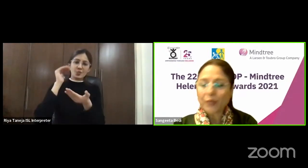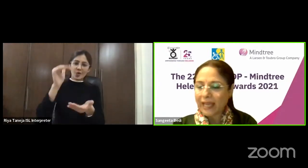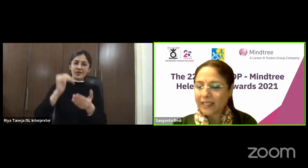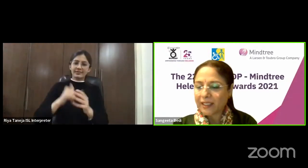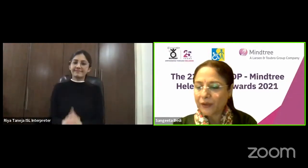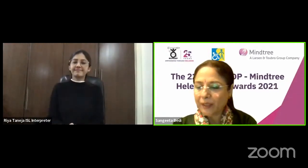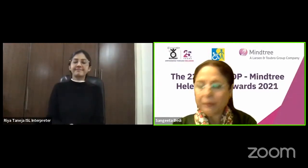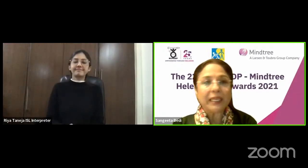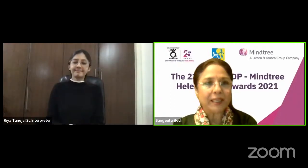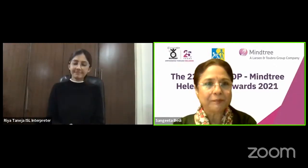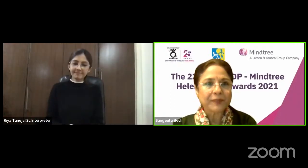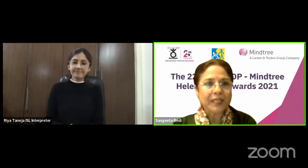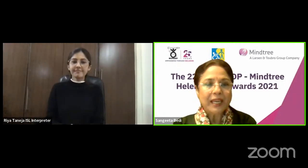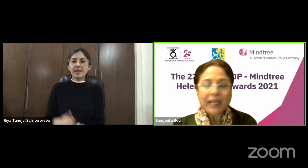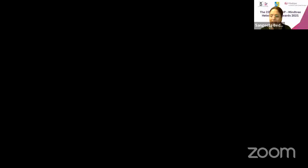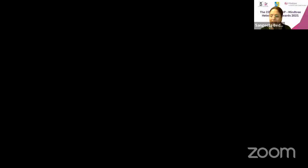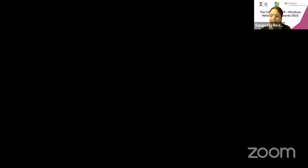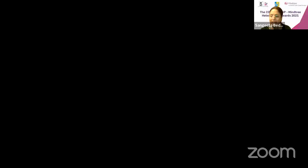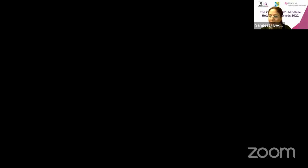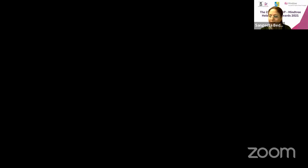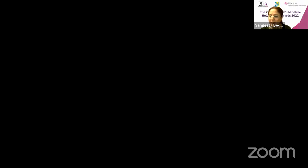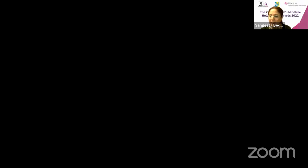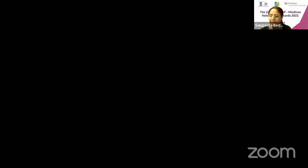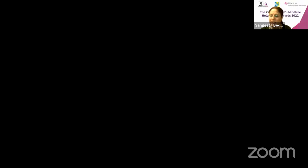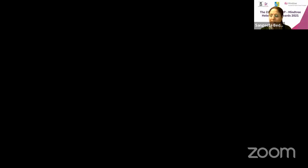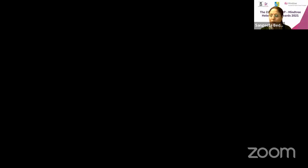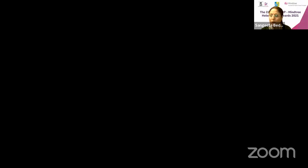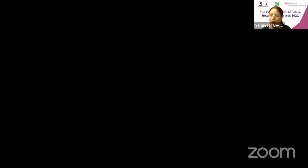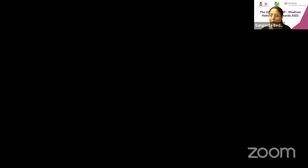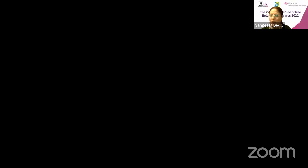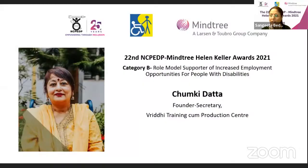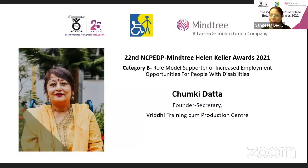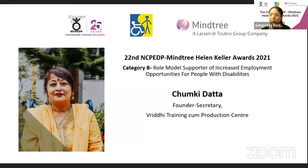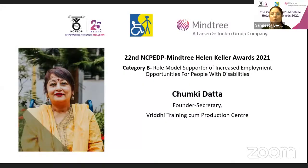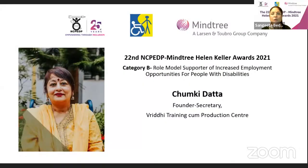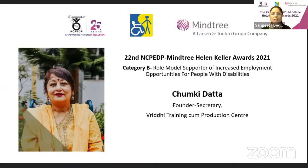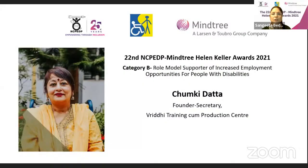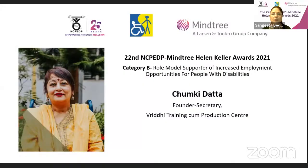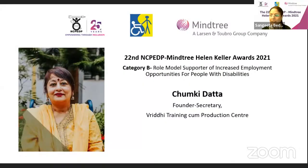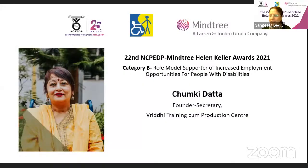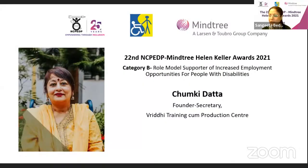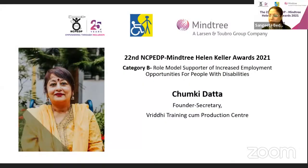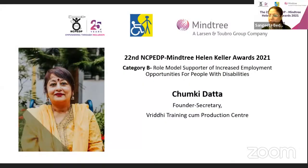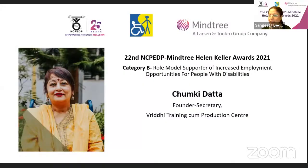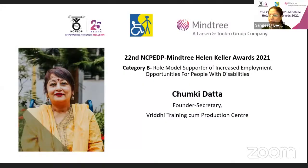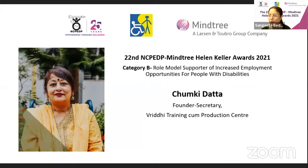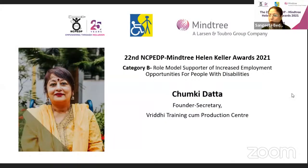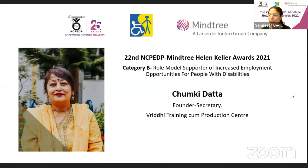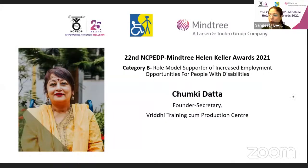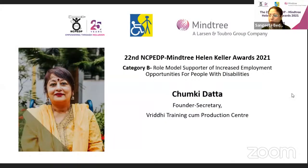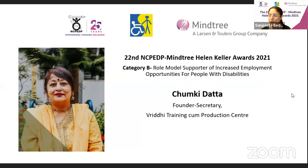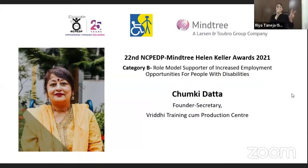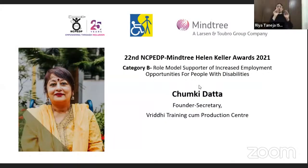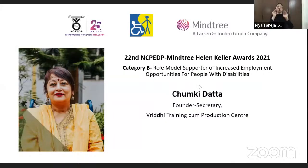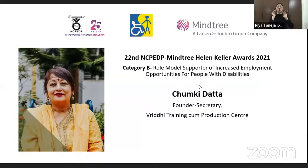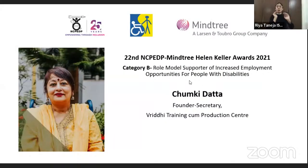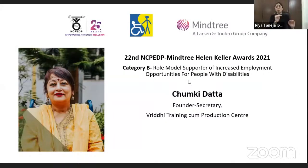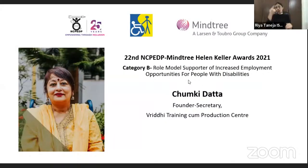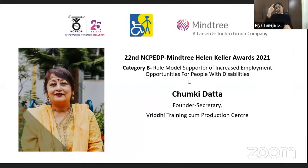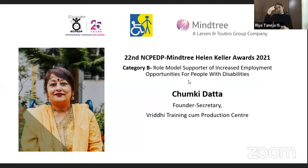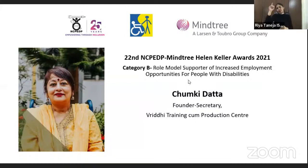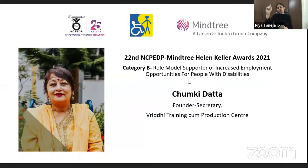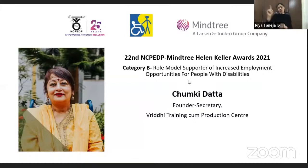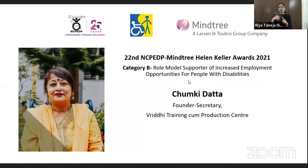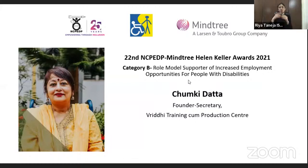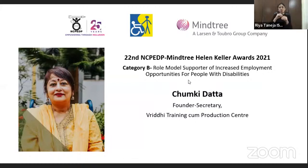Moving on to category B. Category B is role model supporter of increased employment opportunities